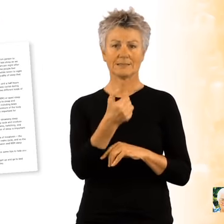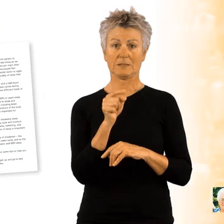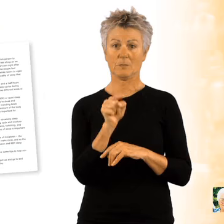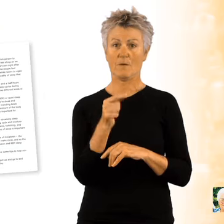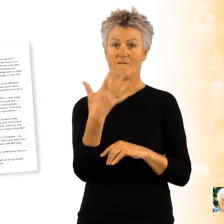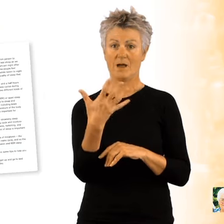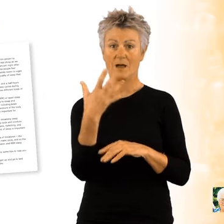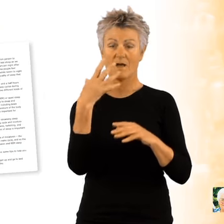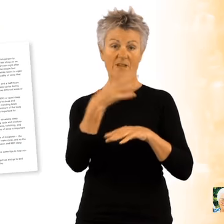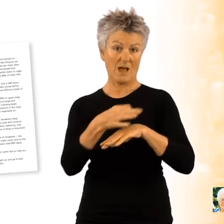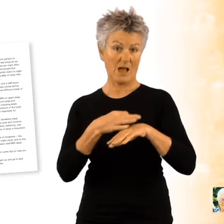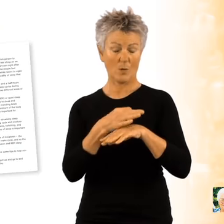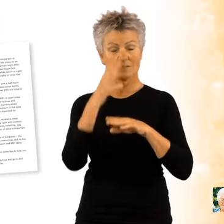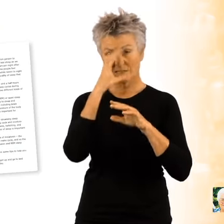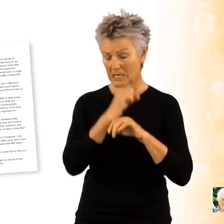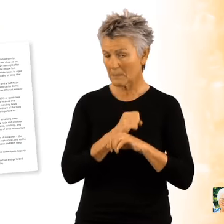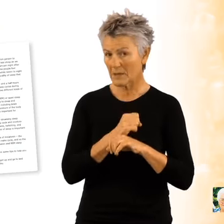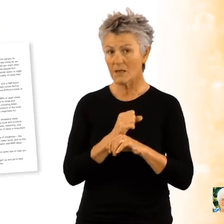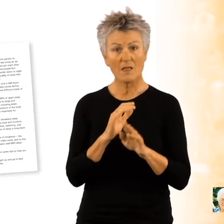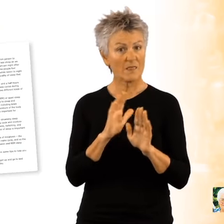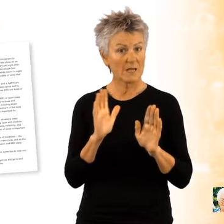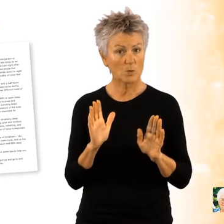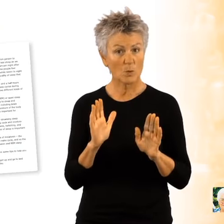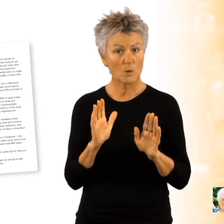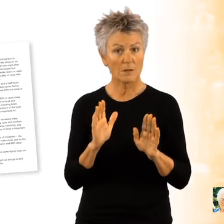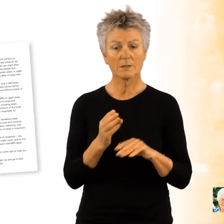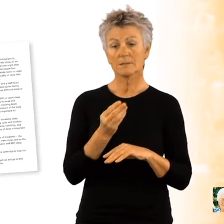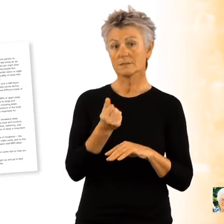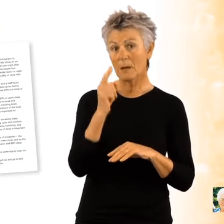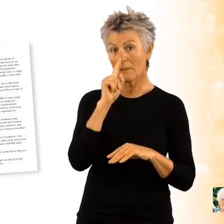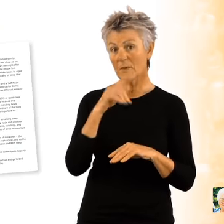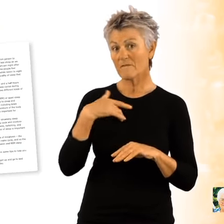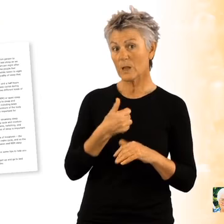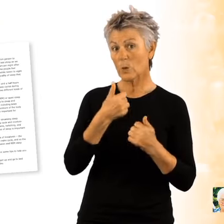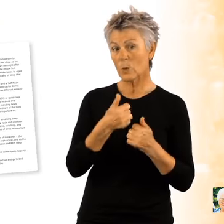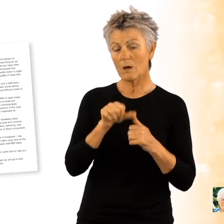hours sleep, while 7 to 8 hours is normal for others.